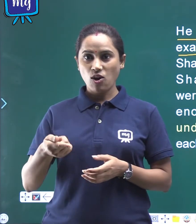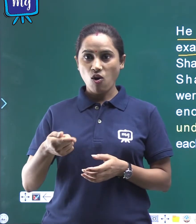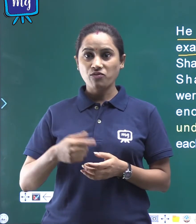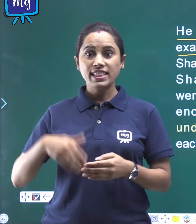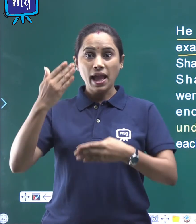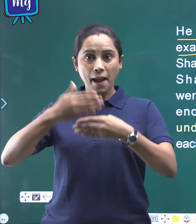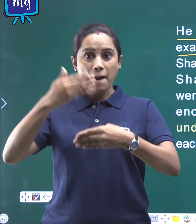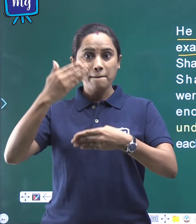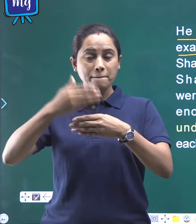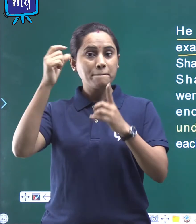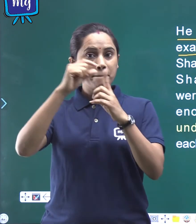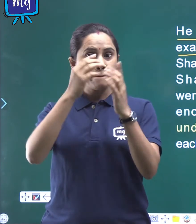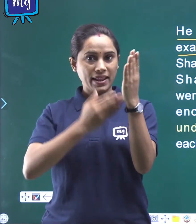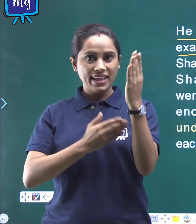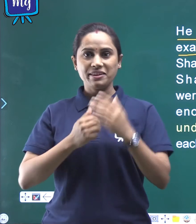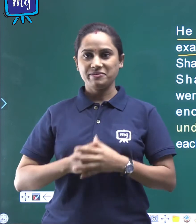play